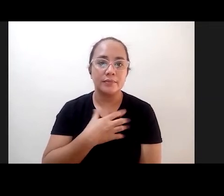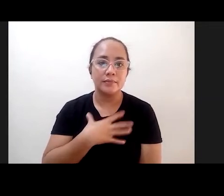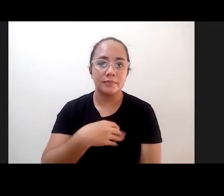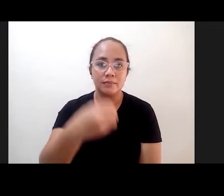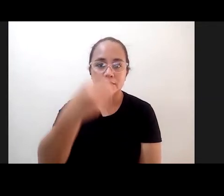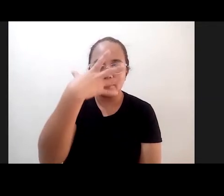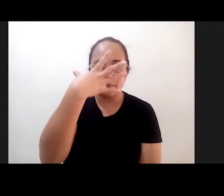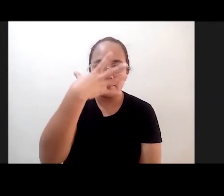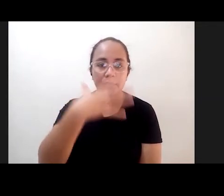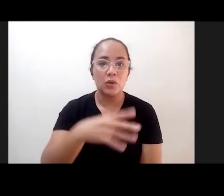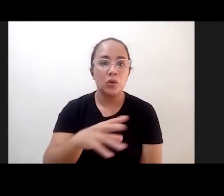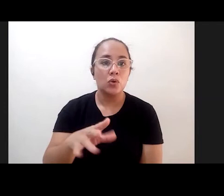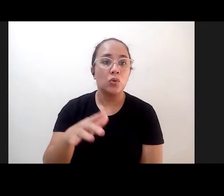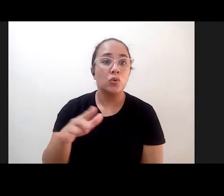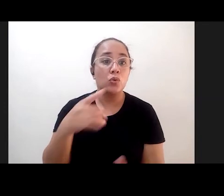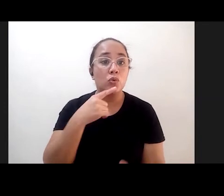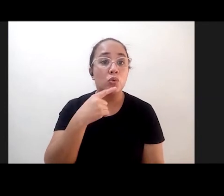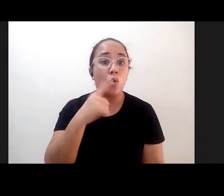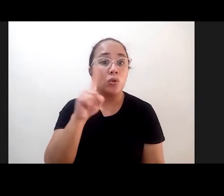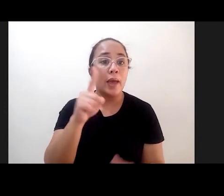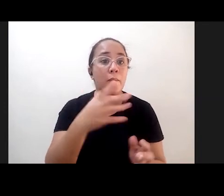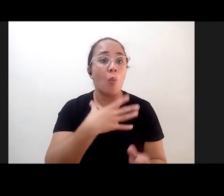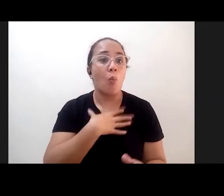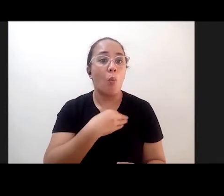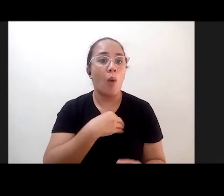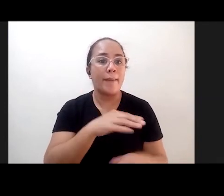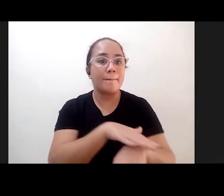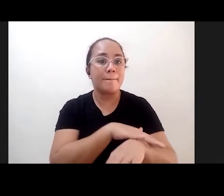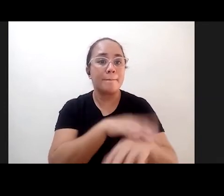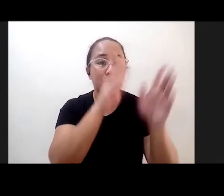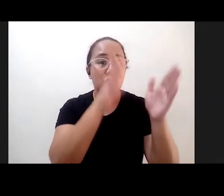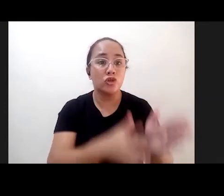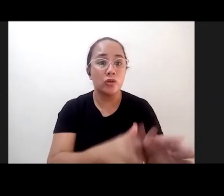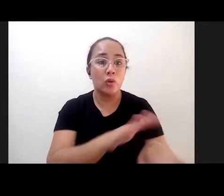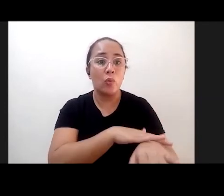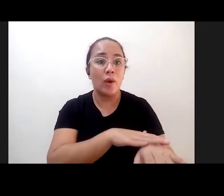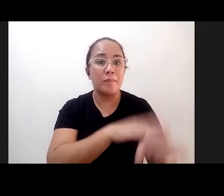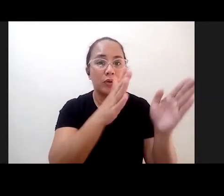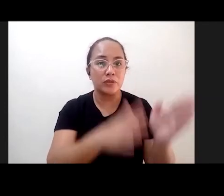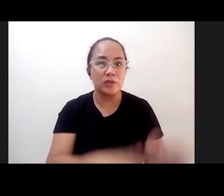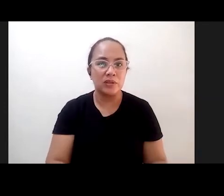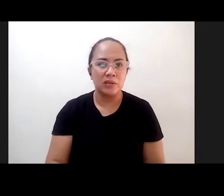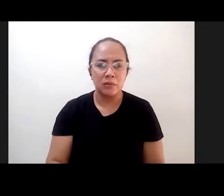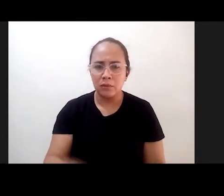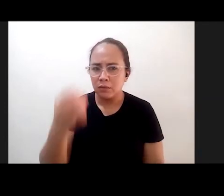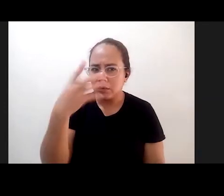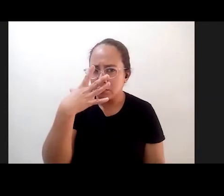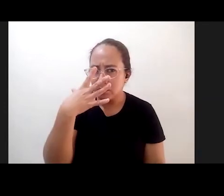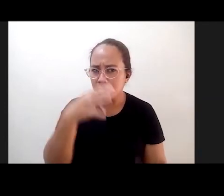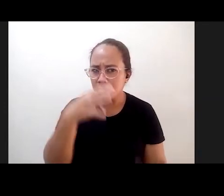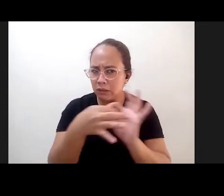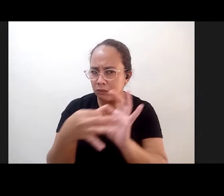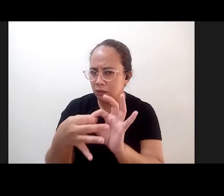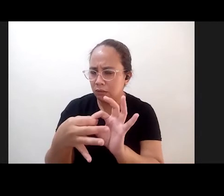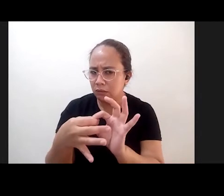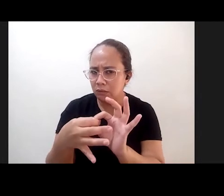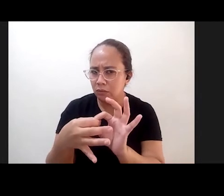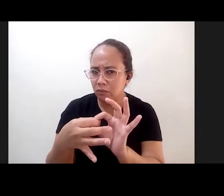only refers to white people. So I'm not sure if this is related to that or